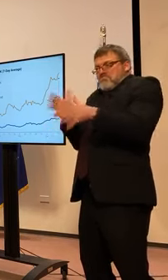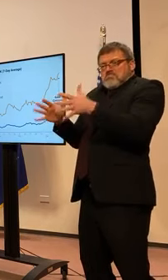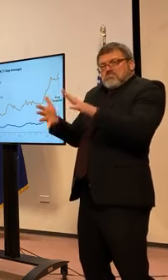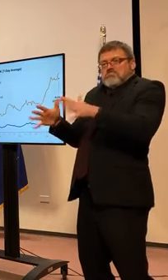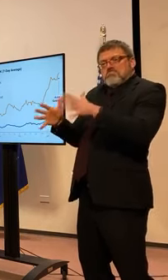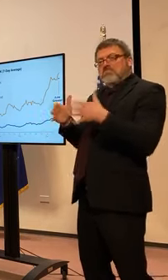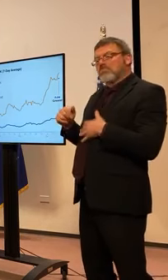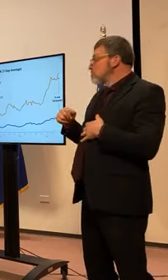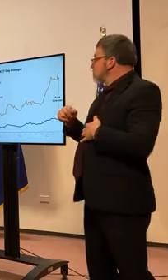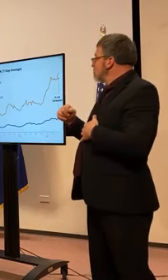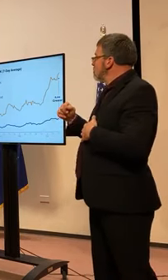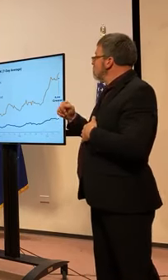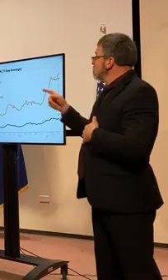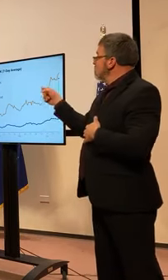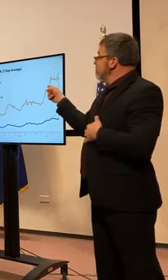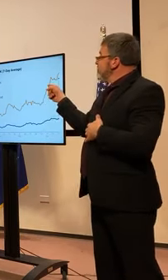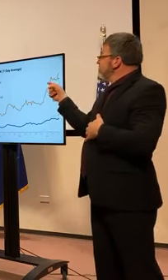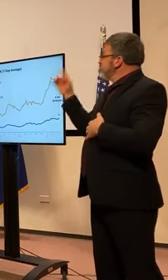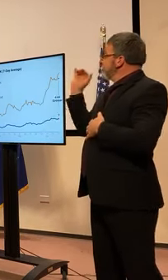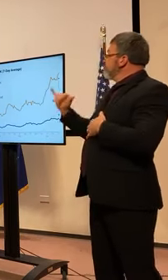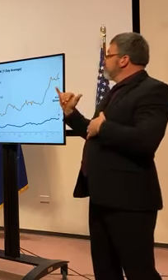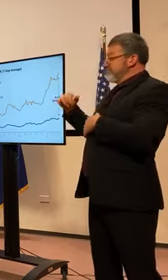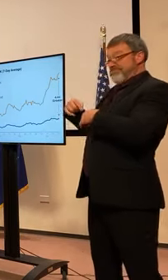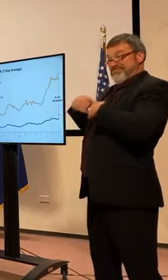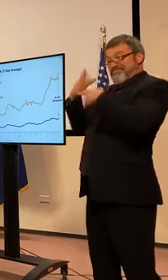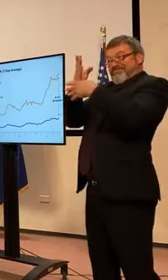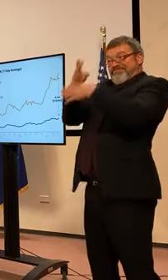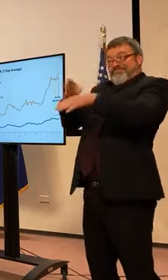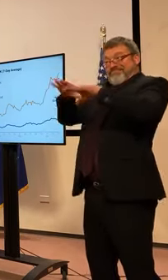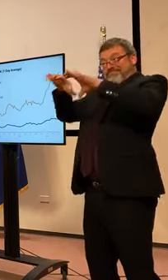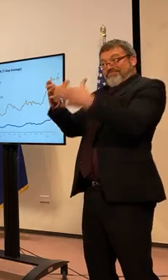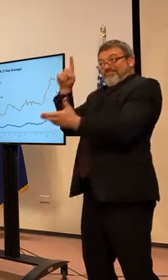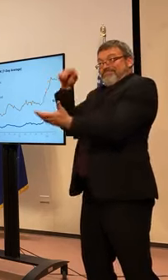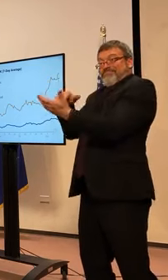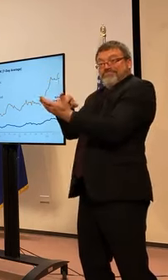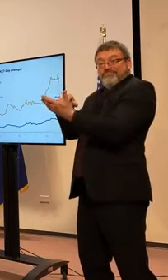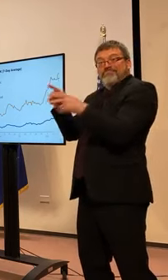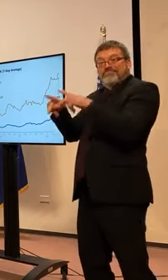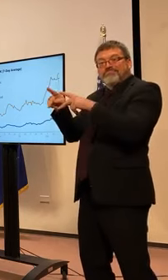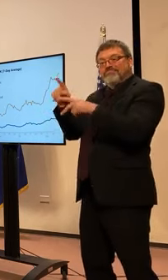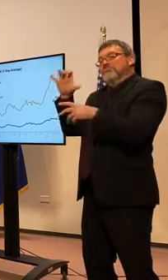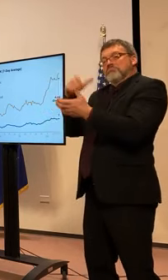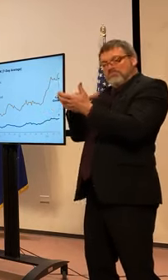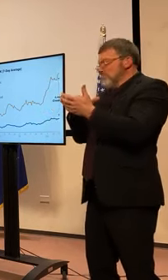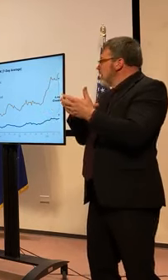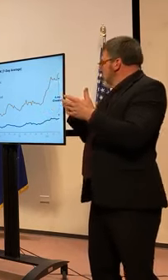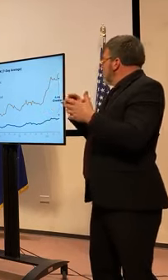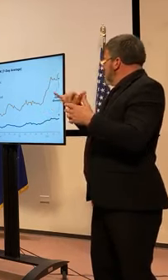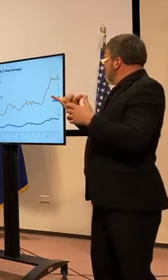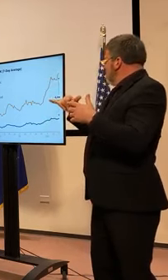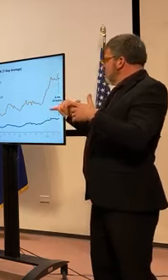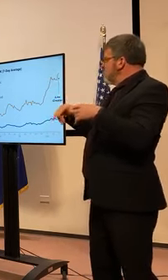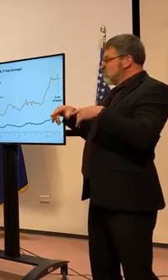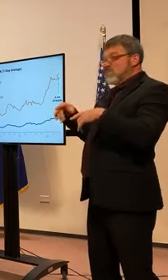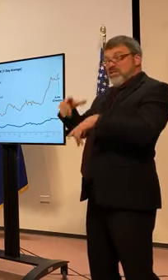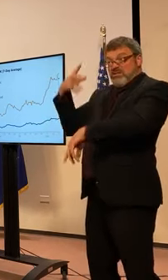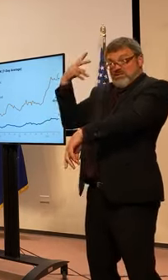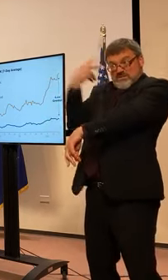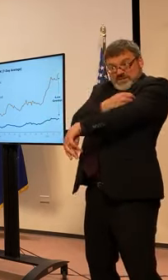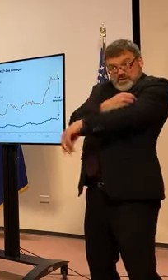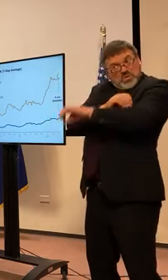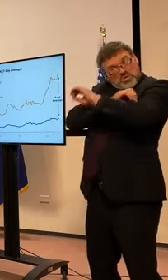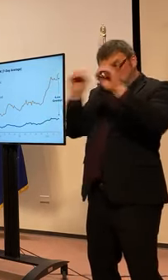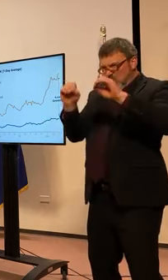those that are not fully vaccinated and those who are fully vaccinated continue to be quite wide. Right now, it's 4.4 times